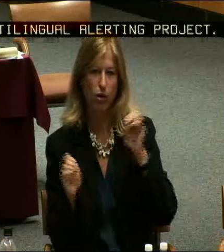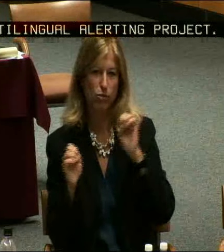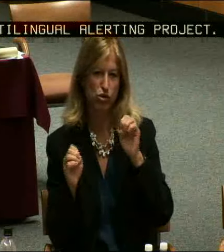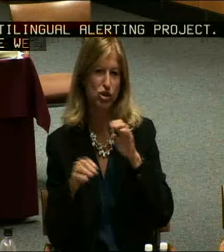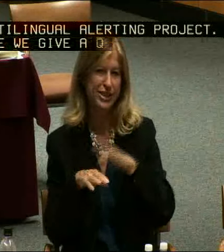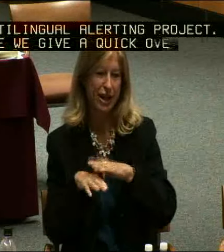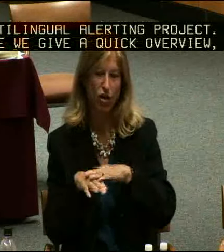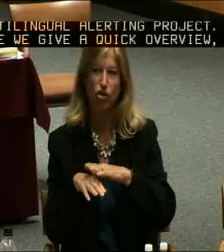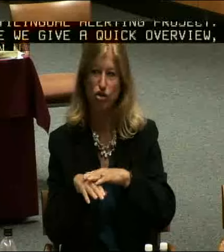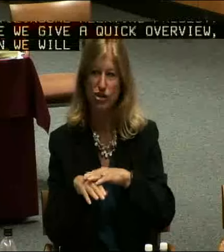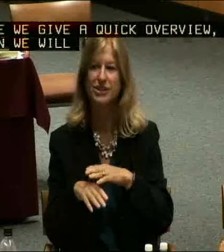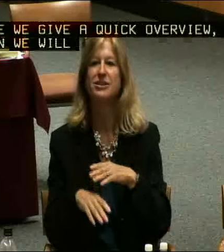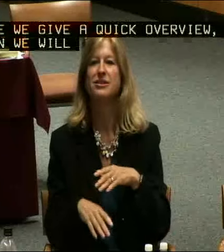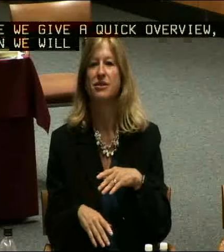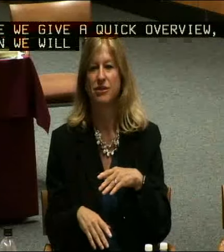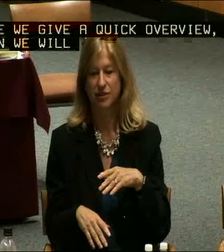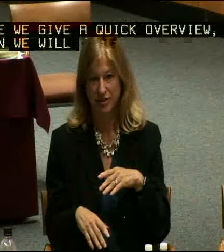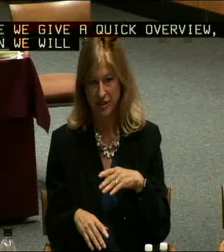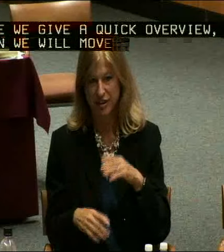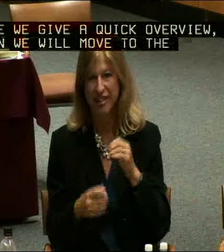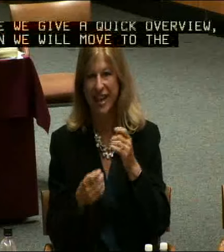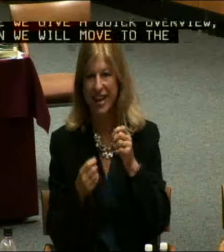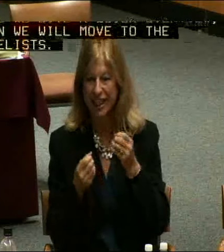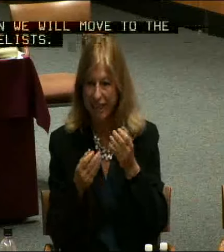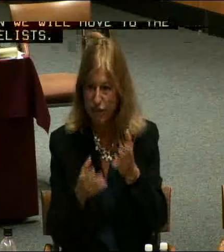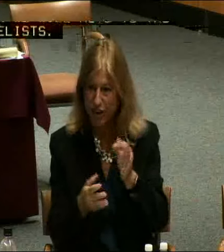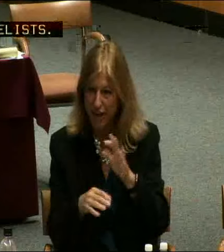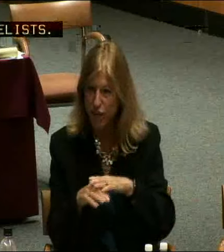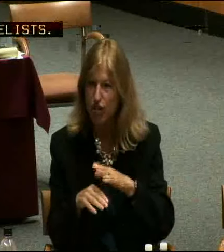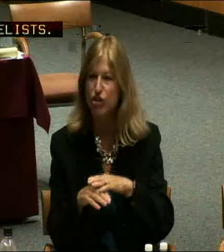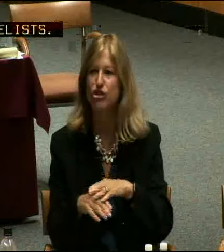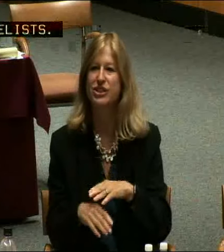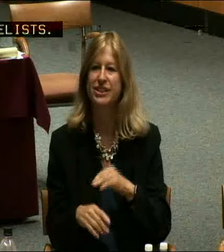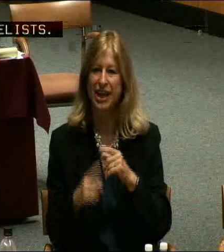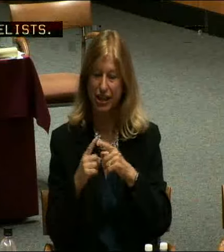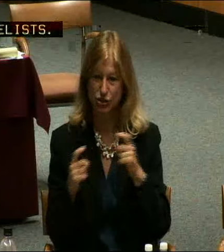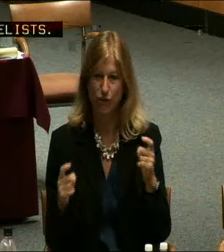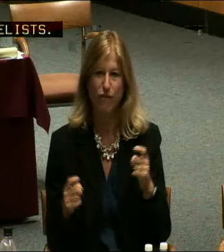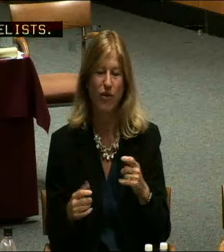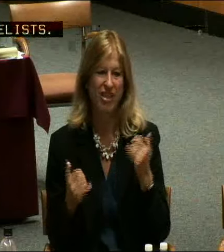There are many issues surrounding emergency alerting.